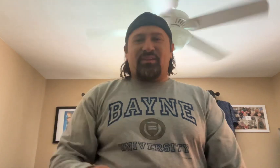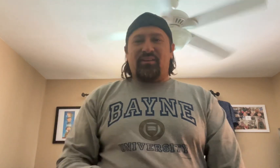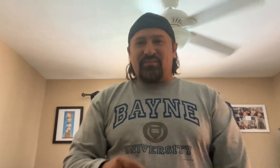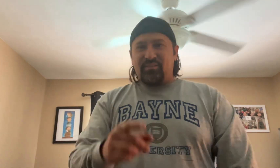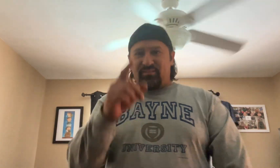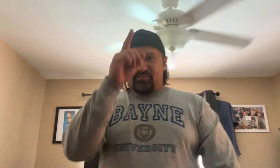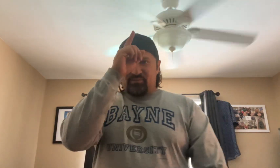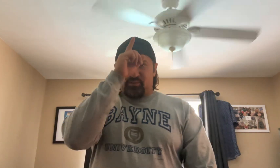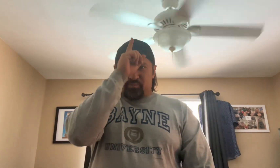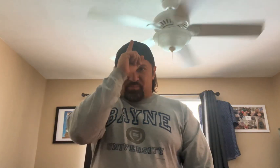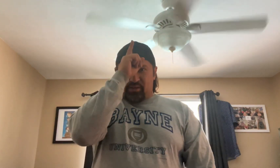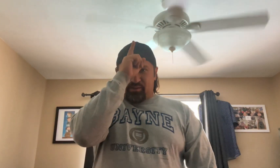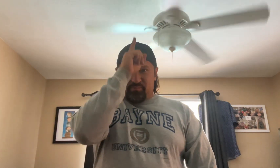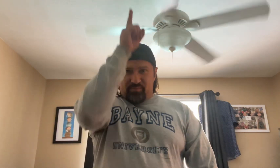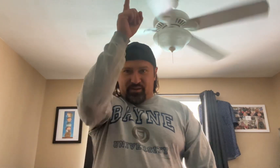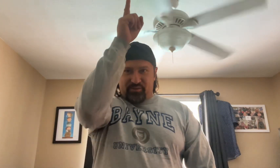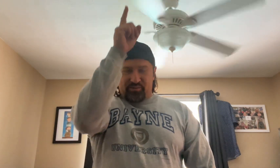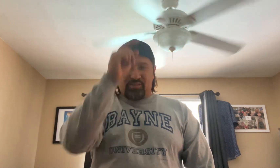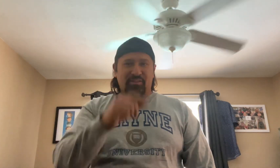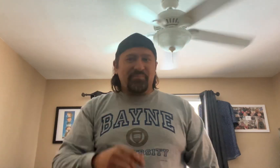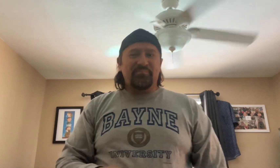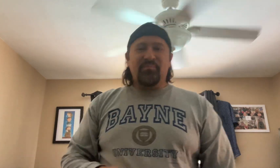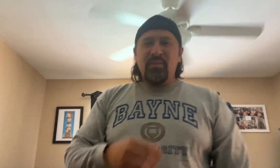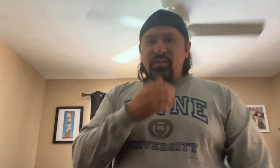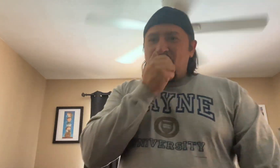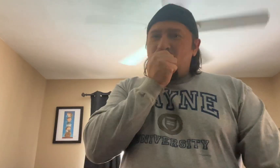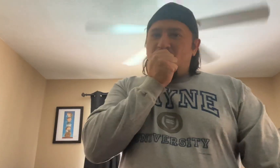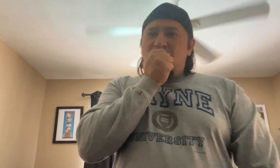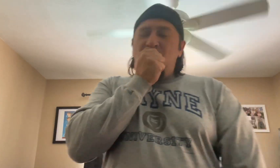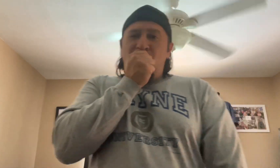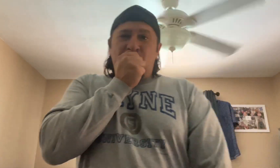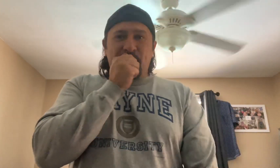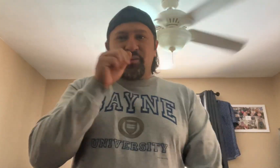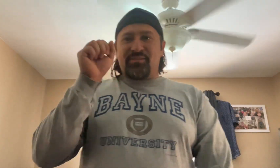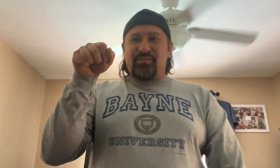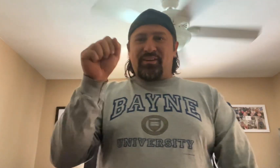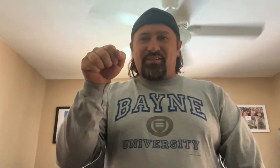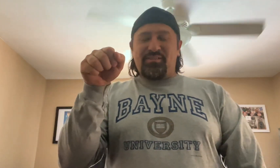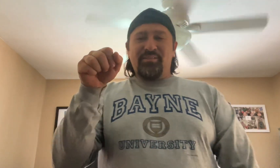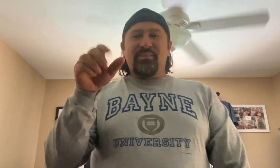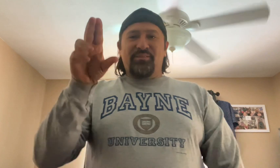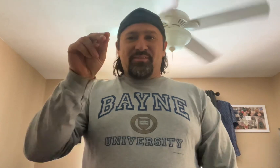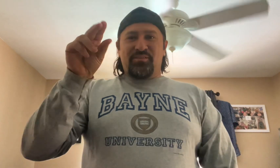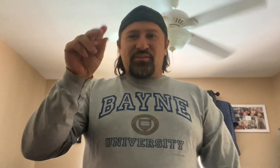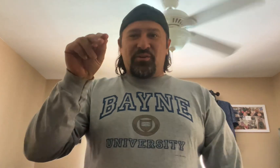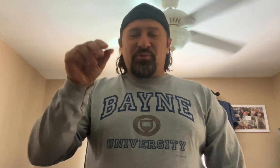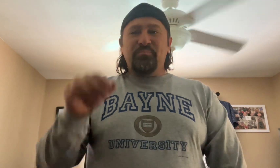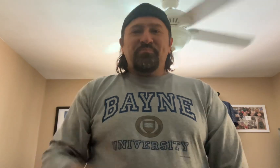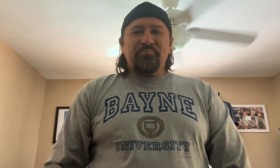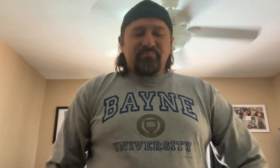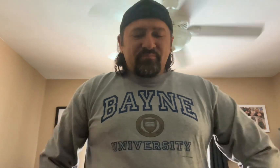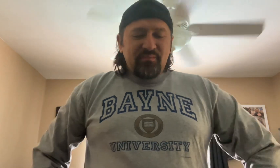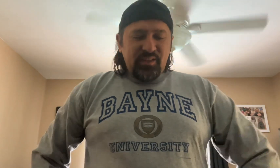understand. Let me back up. I understand. This is yes. This is no.